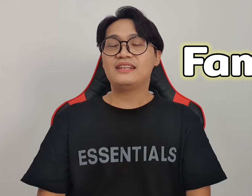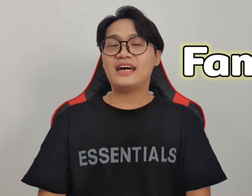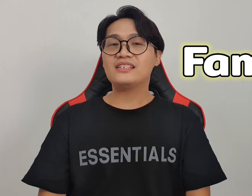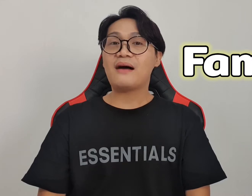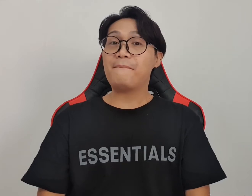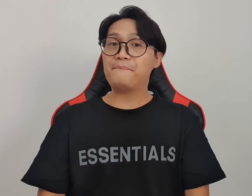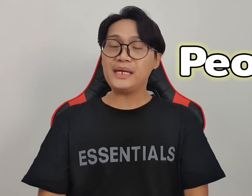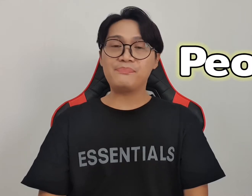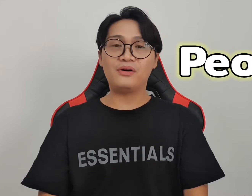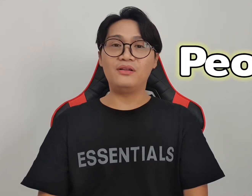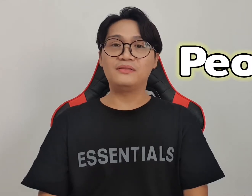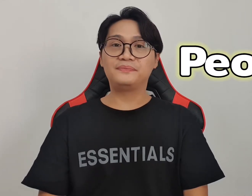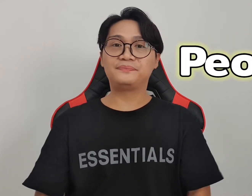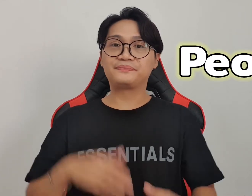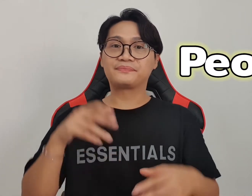Next, people.